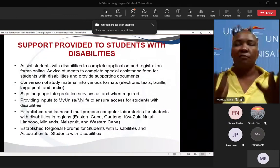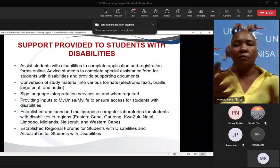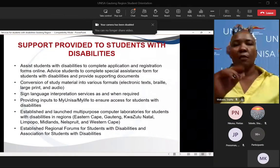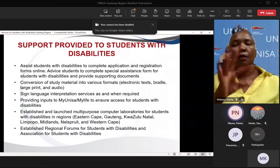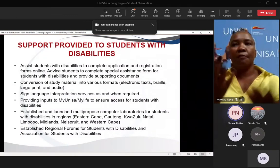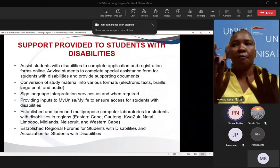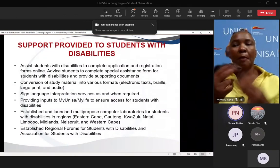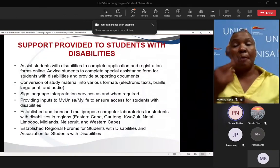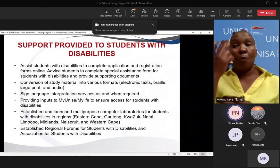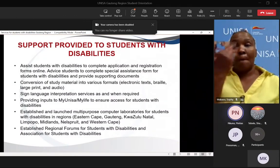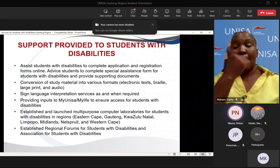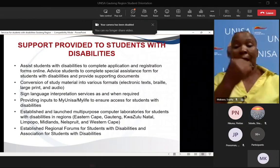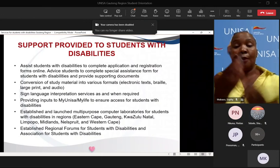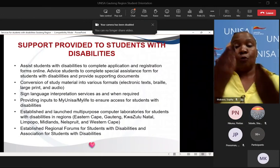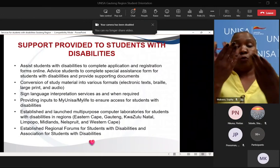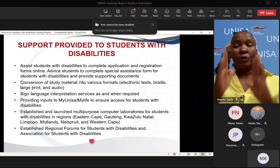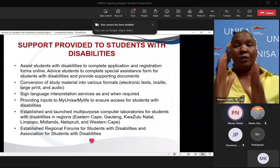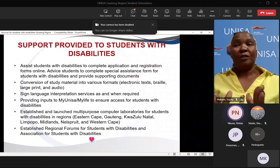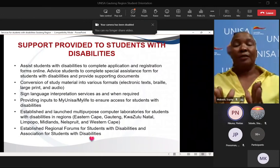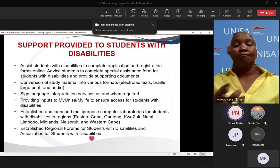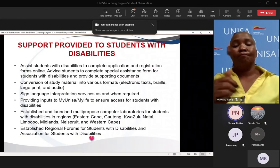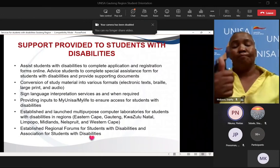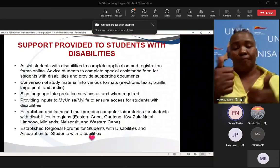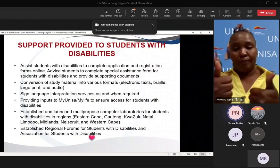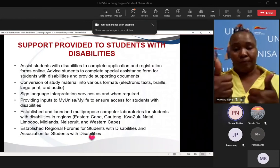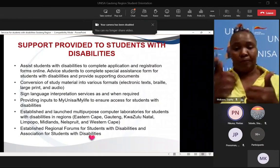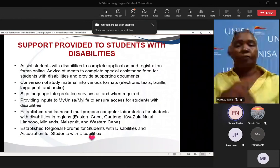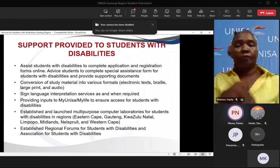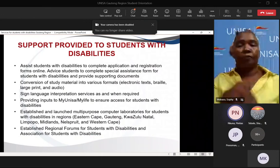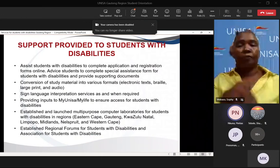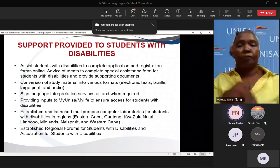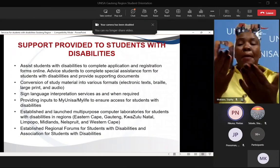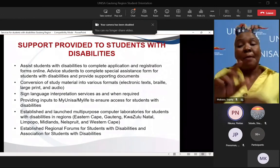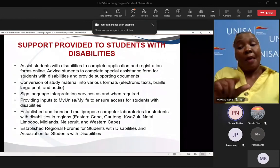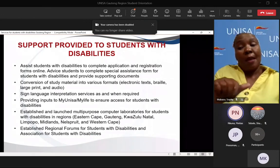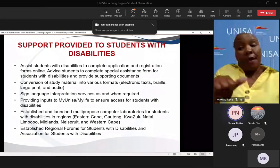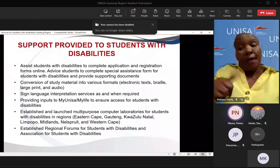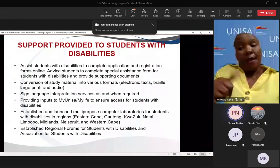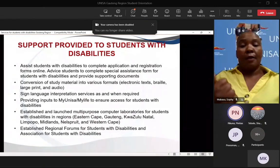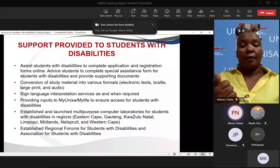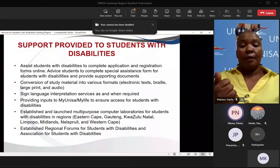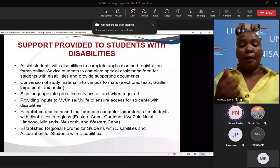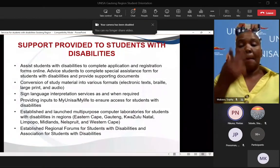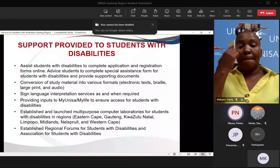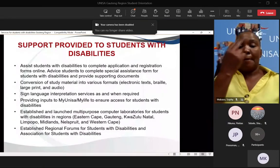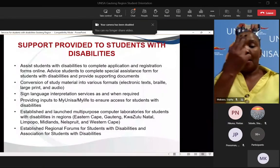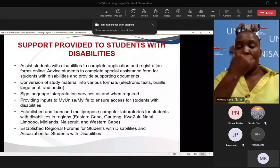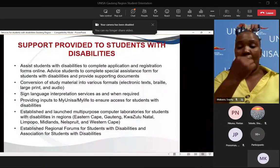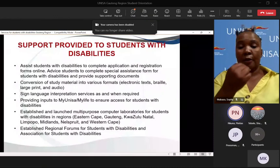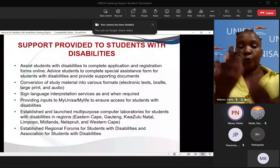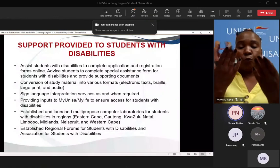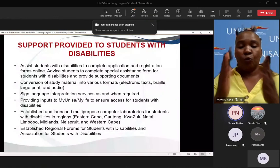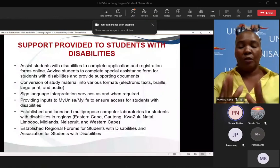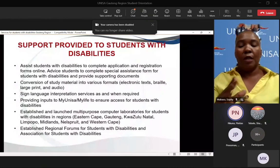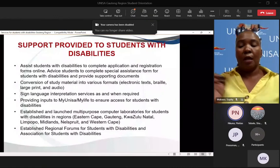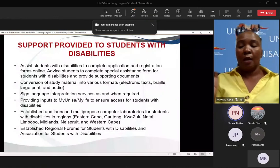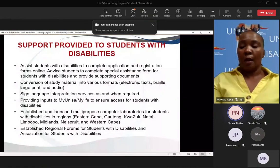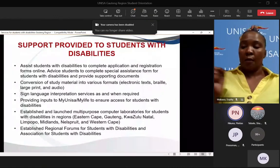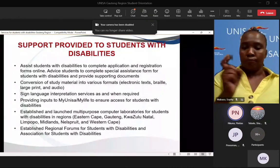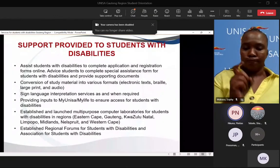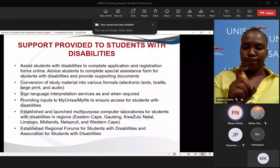if you are a blind student um maybe another brand student also a come